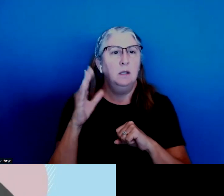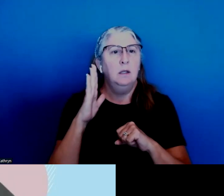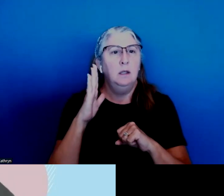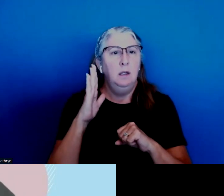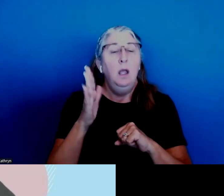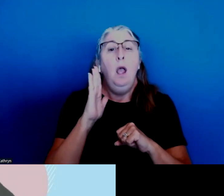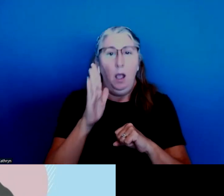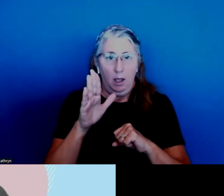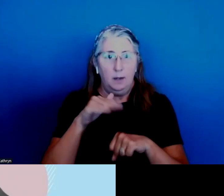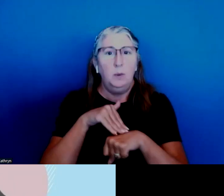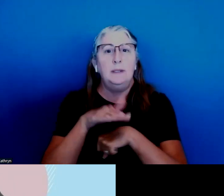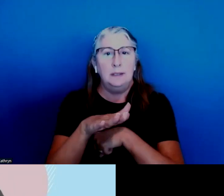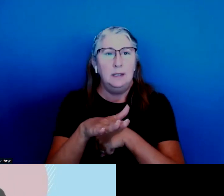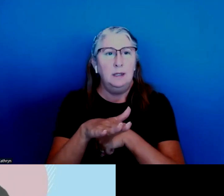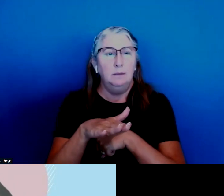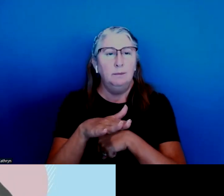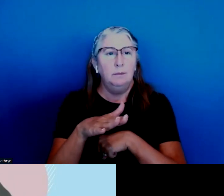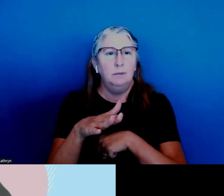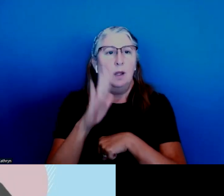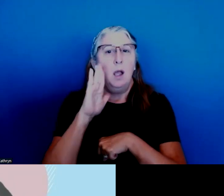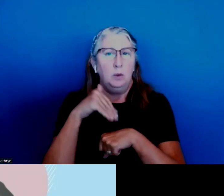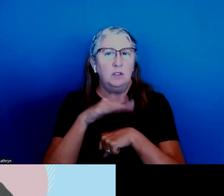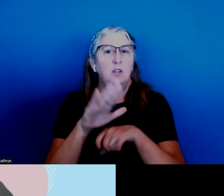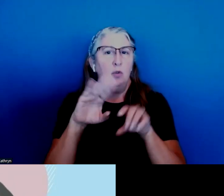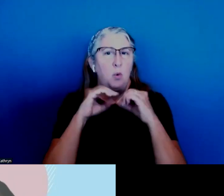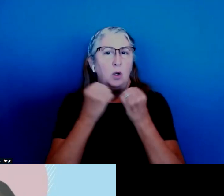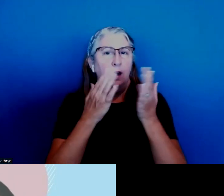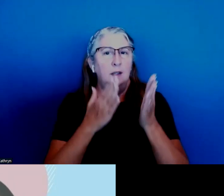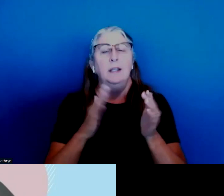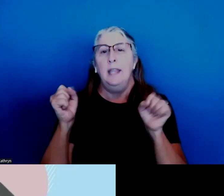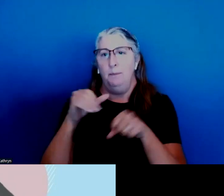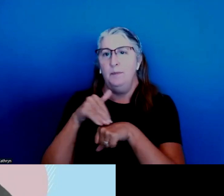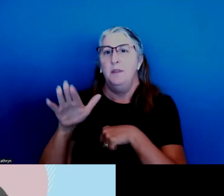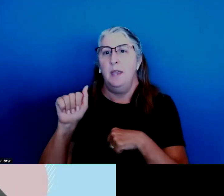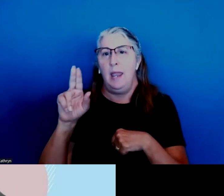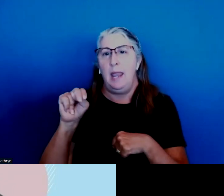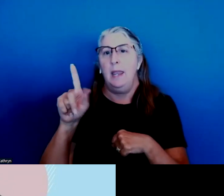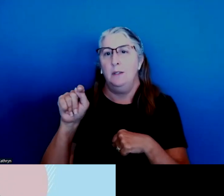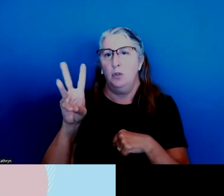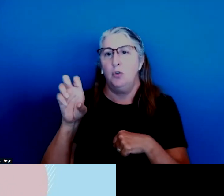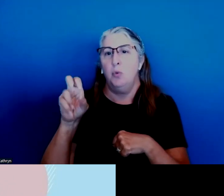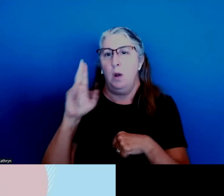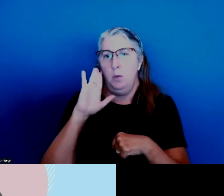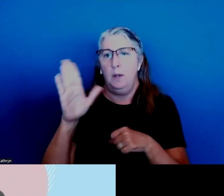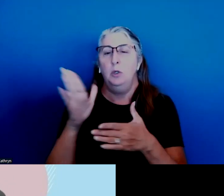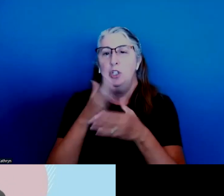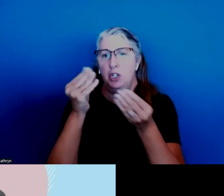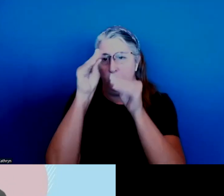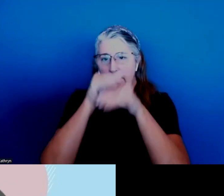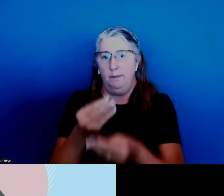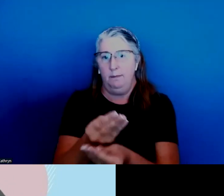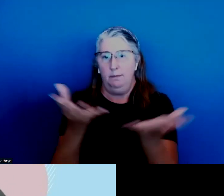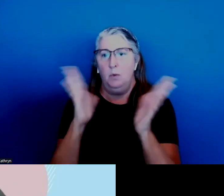I will get that. We'll get it to the organizer. Send it to Antoine, and then we can okay. share it. Okay. If anyone else has